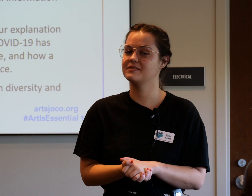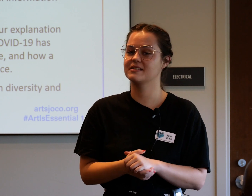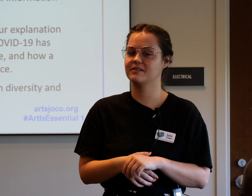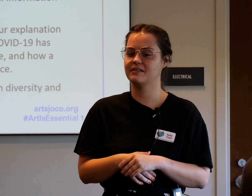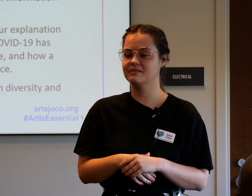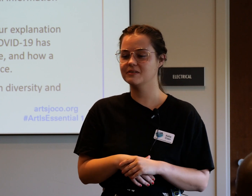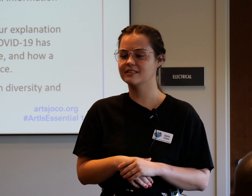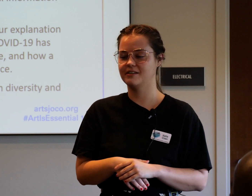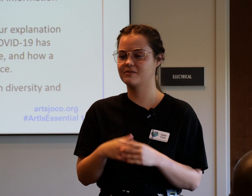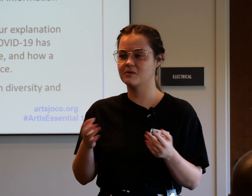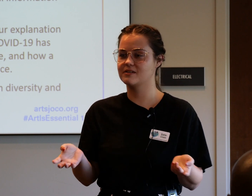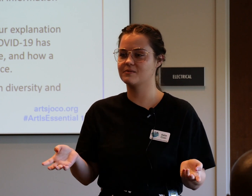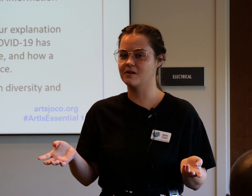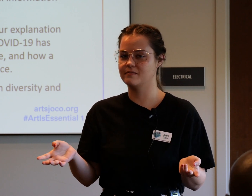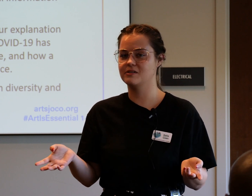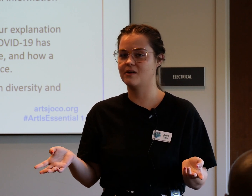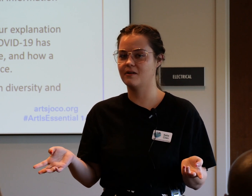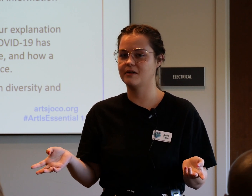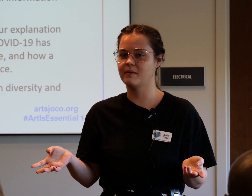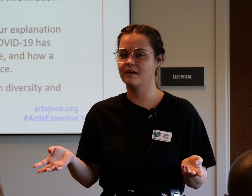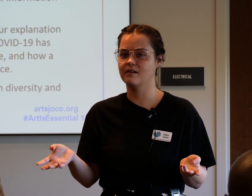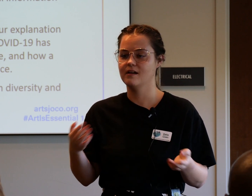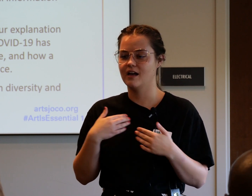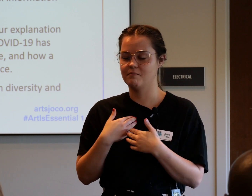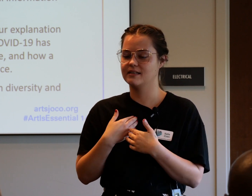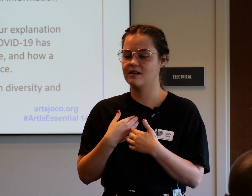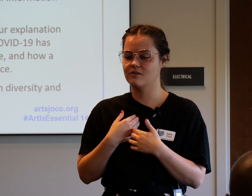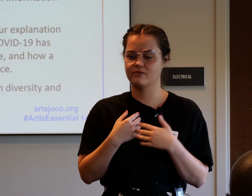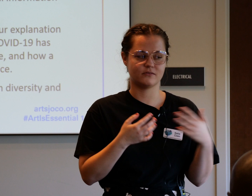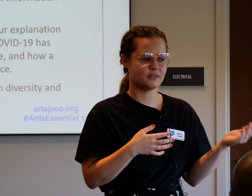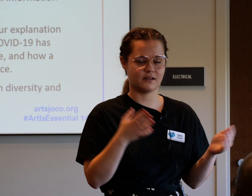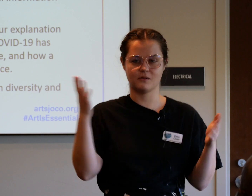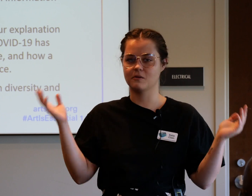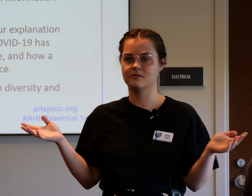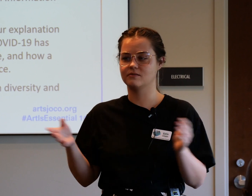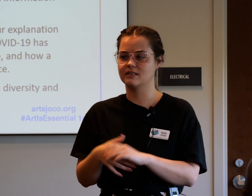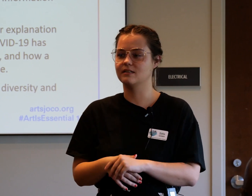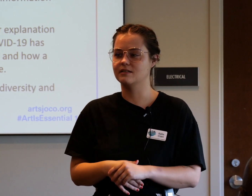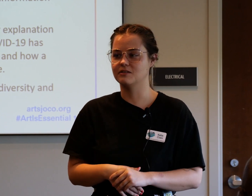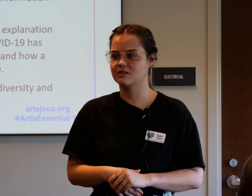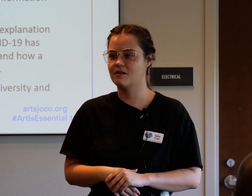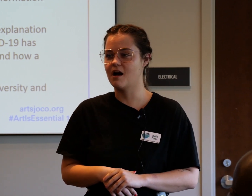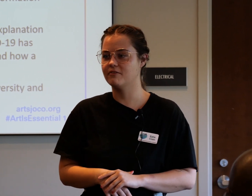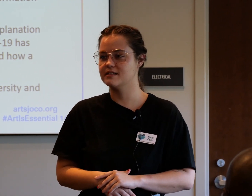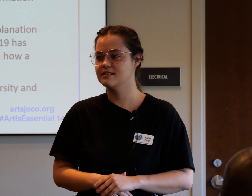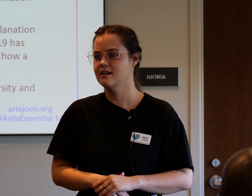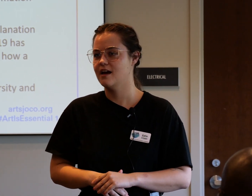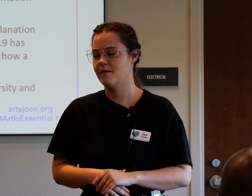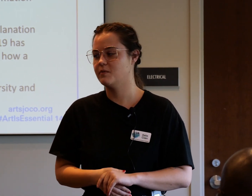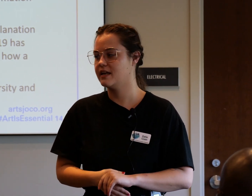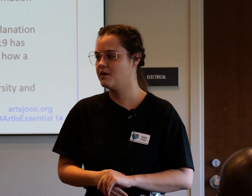great resource for you to use. You're, of course, welcome to call or email myself, Sarah or just the, you can just call our